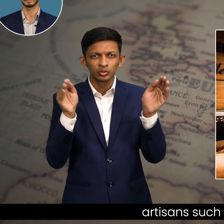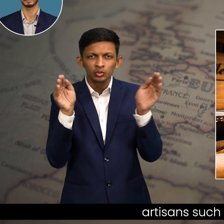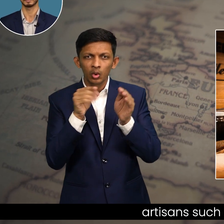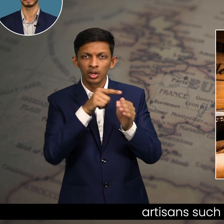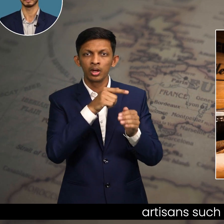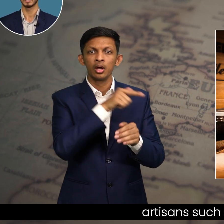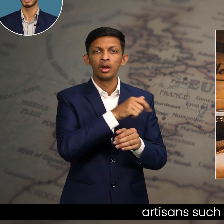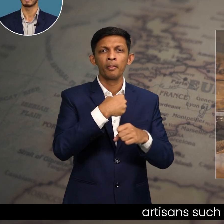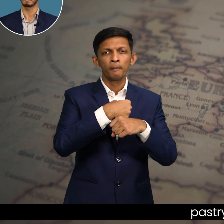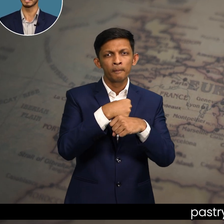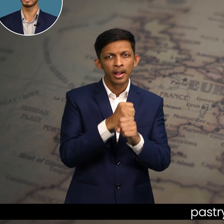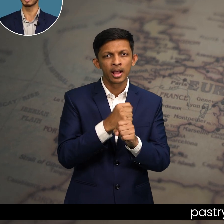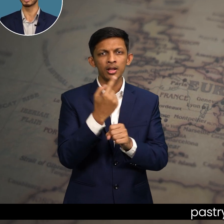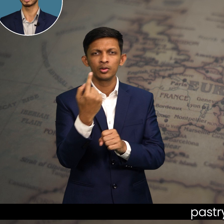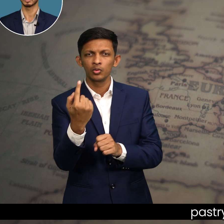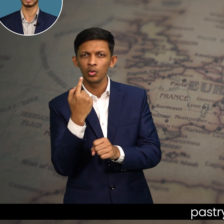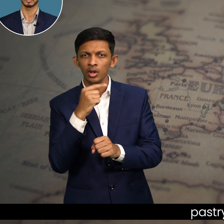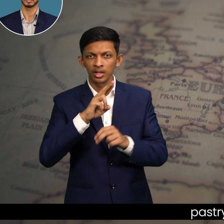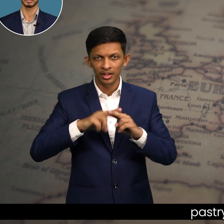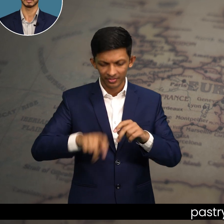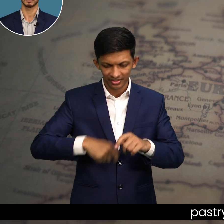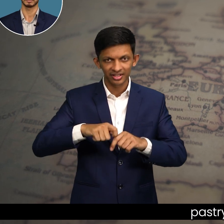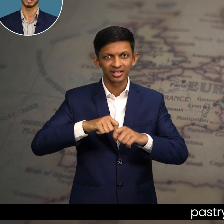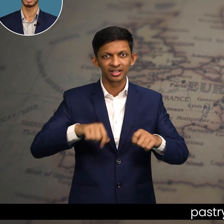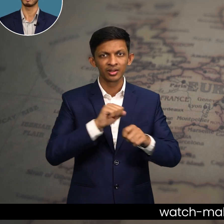shoemakers, pastry cooks,